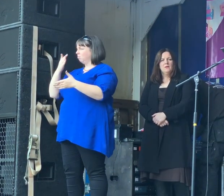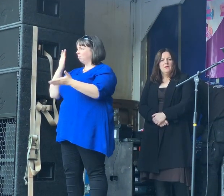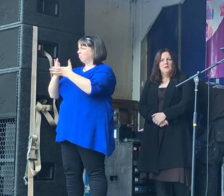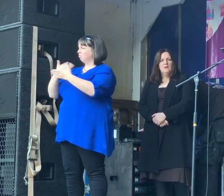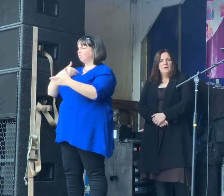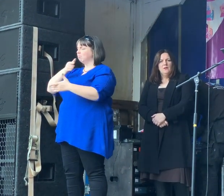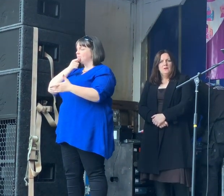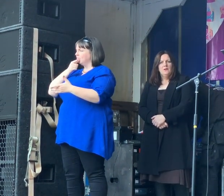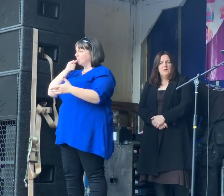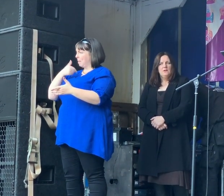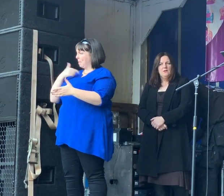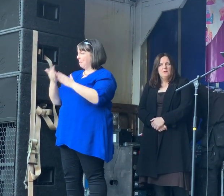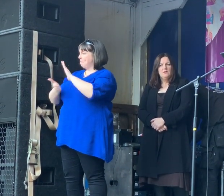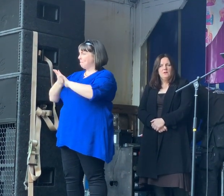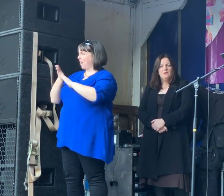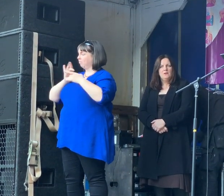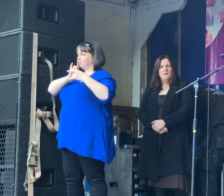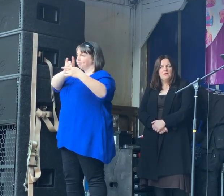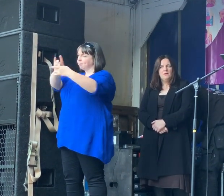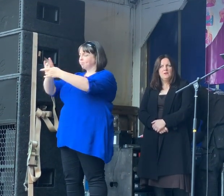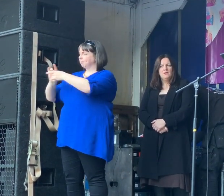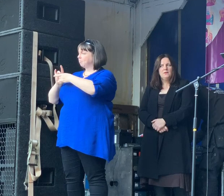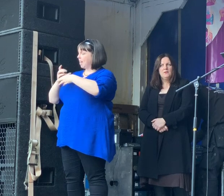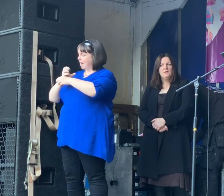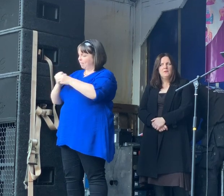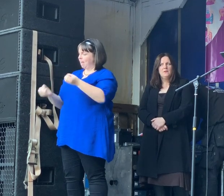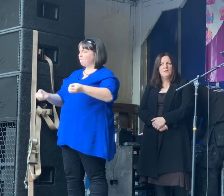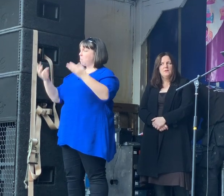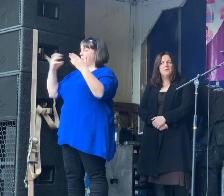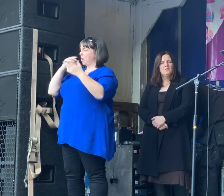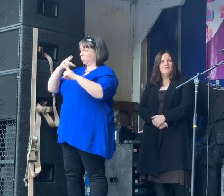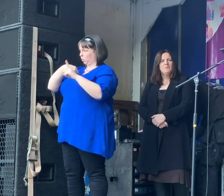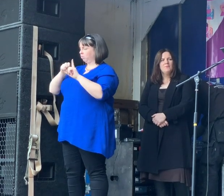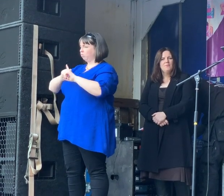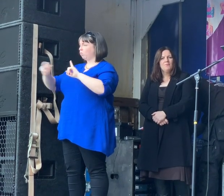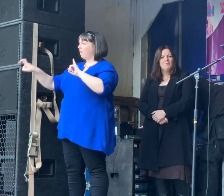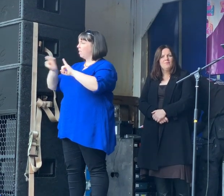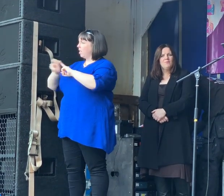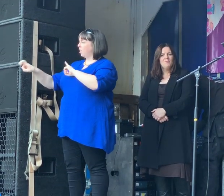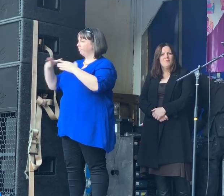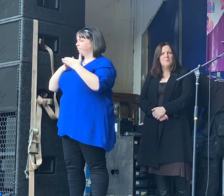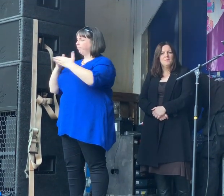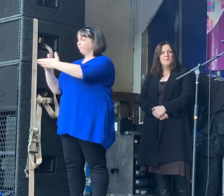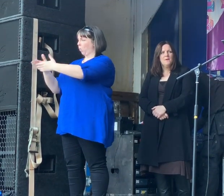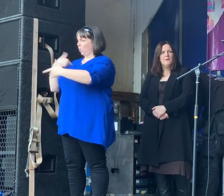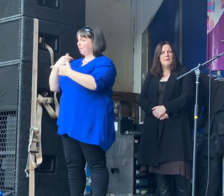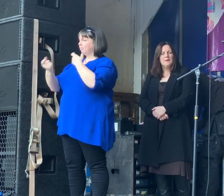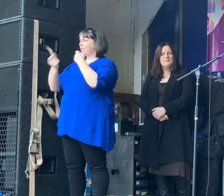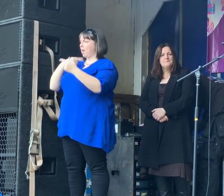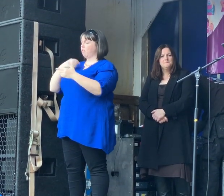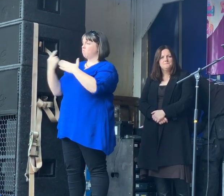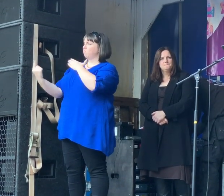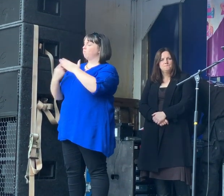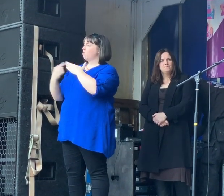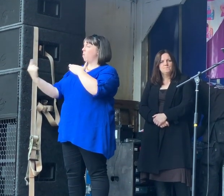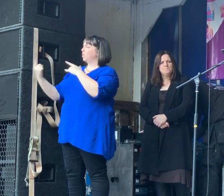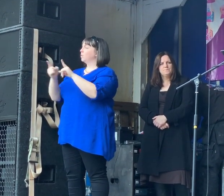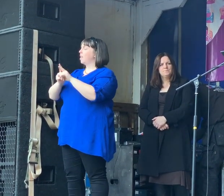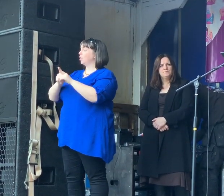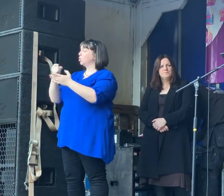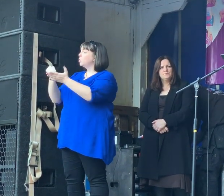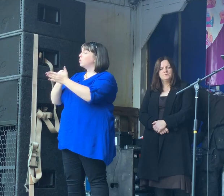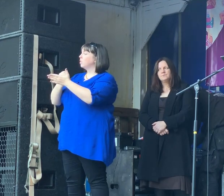built alliances and never gave up because we were travelling. We were taking pills alone too. So students